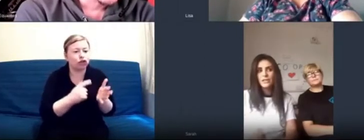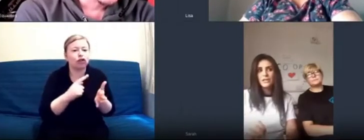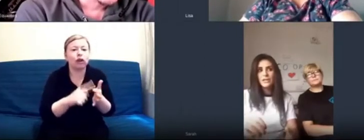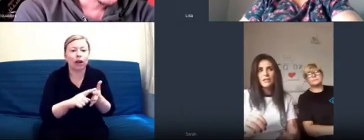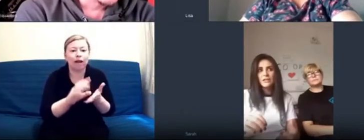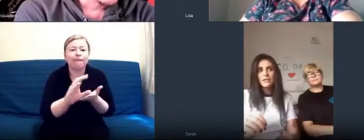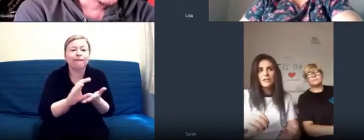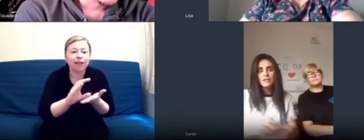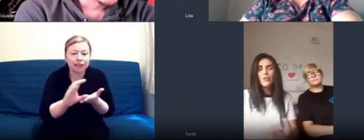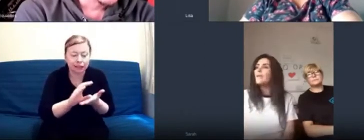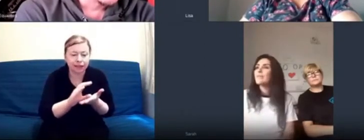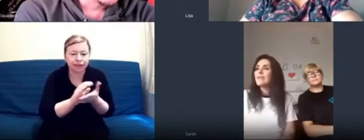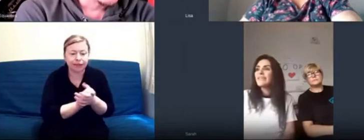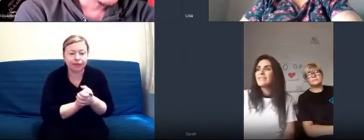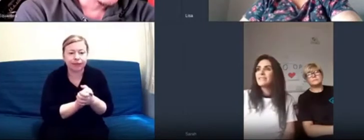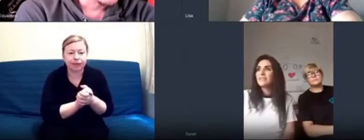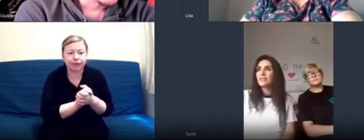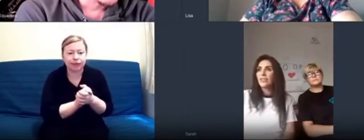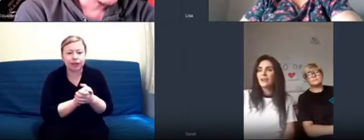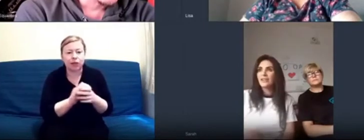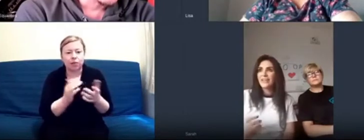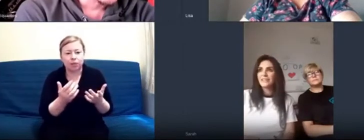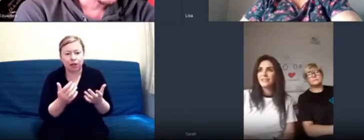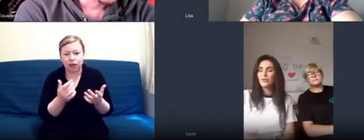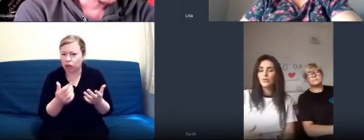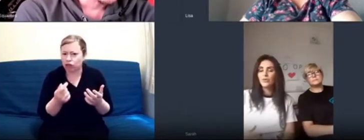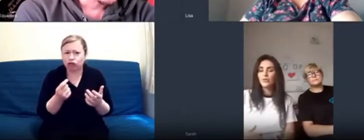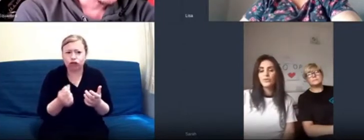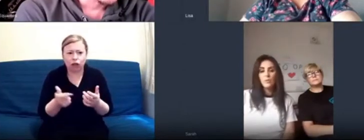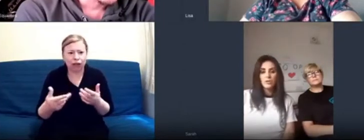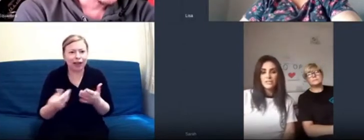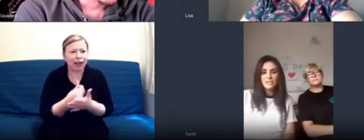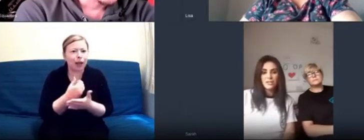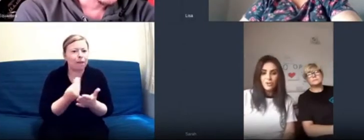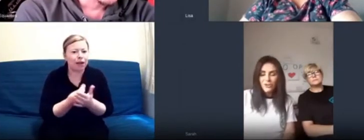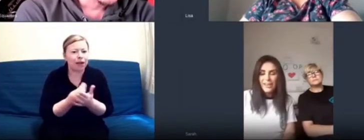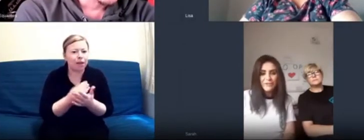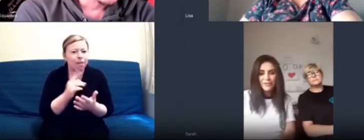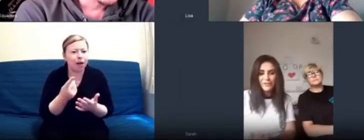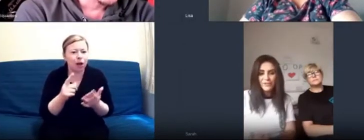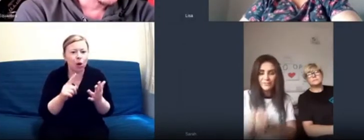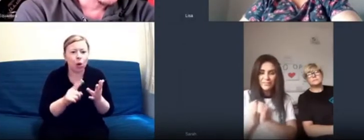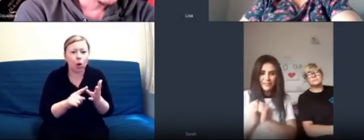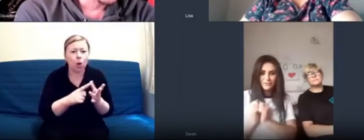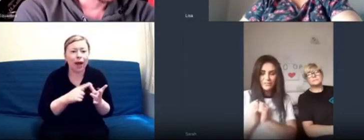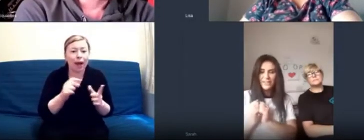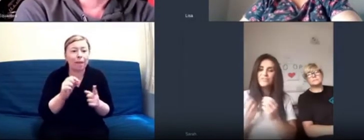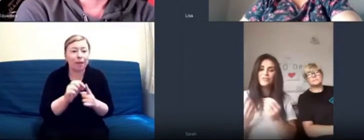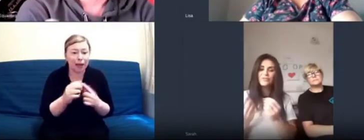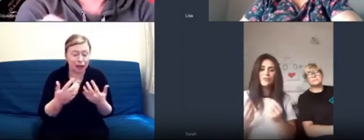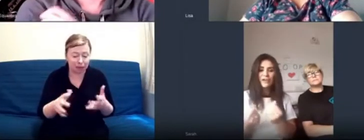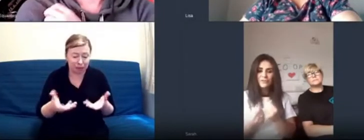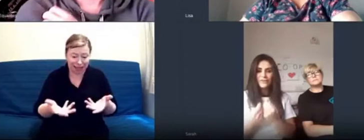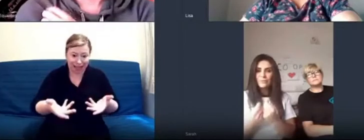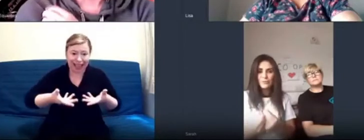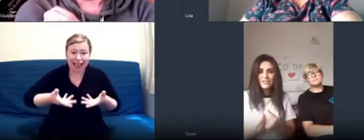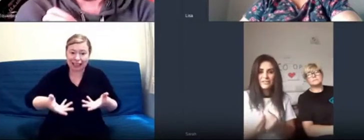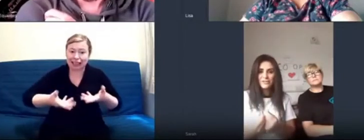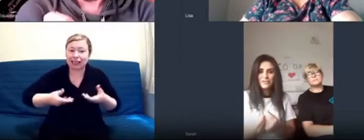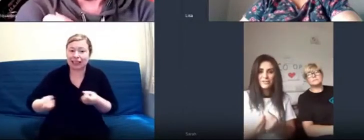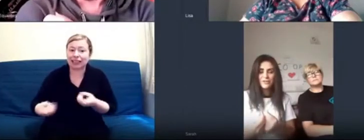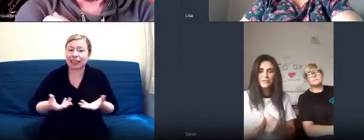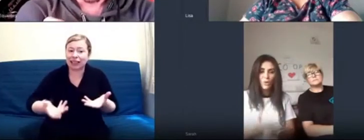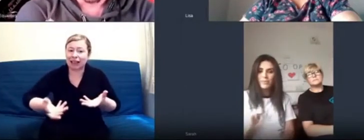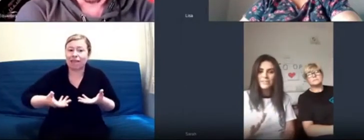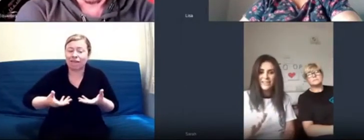was, there's OAPs that are getting COVID boxes that are too heavy for them to lift. They don't have the fine